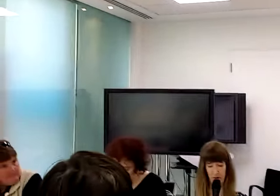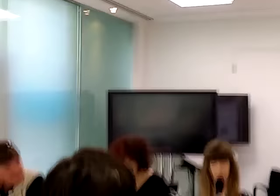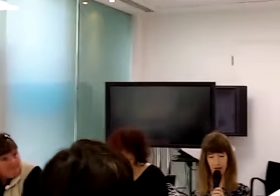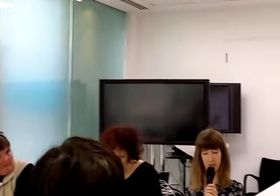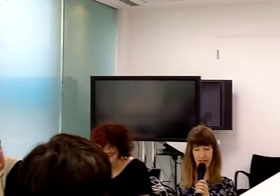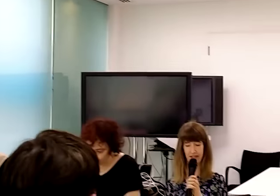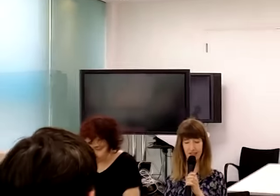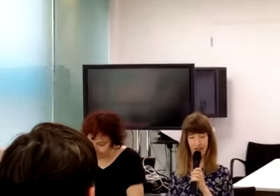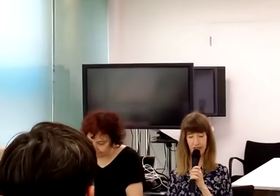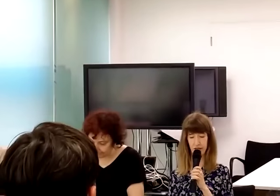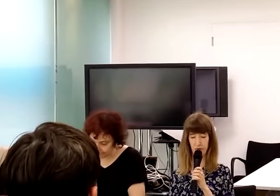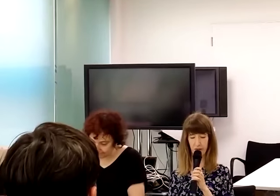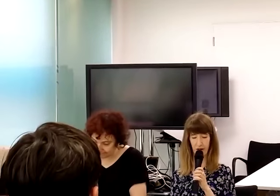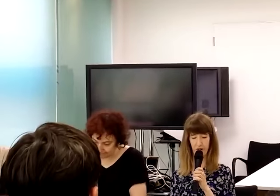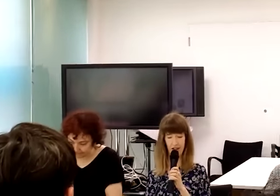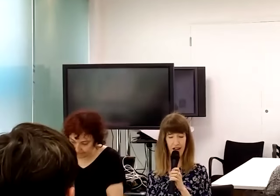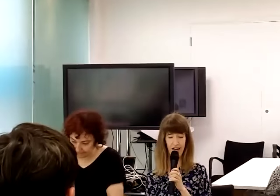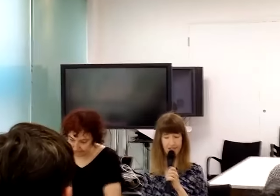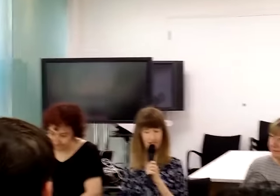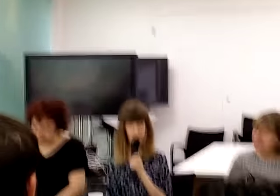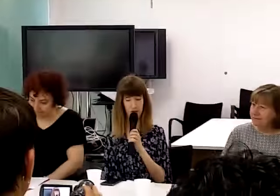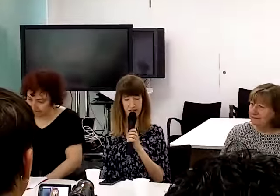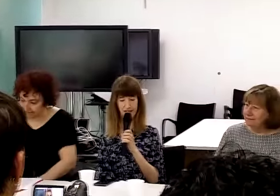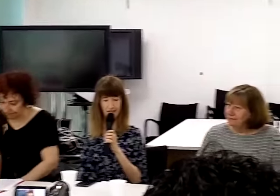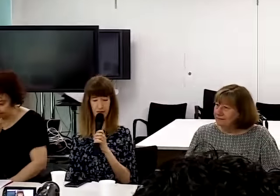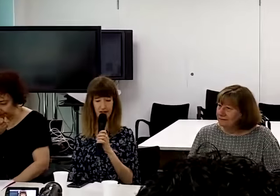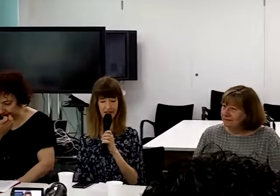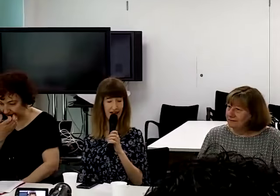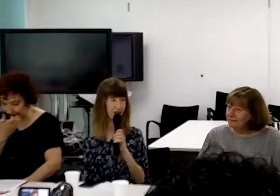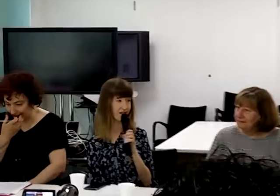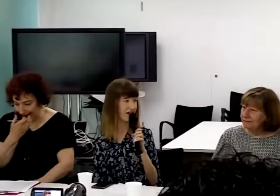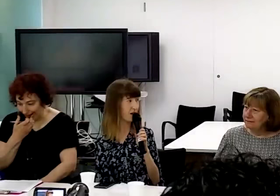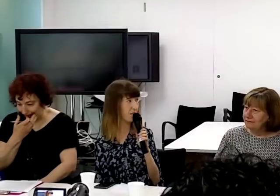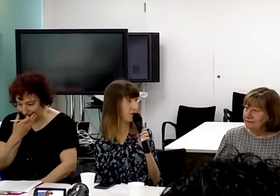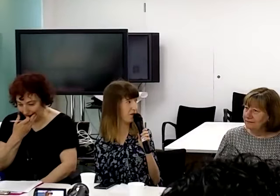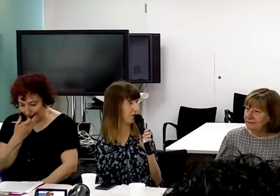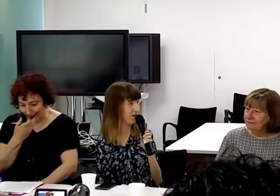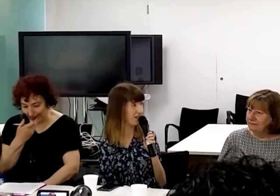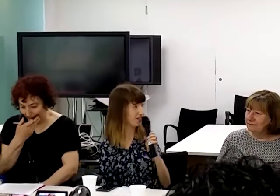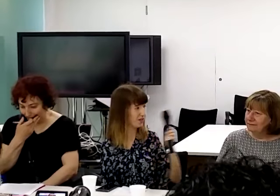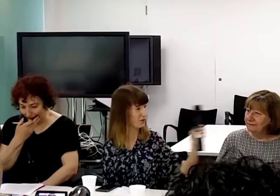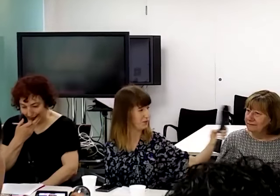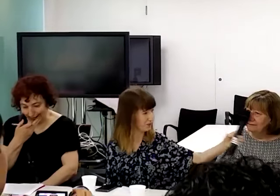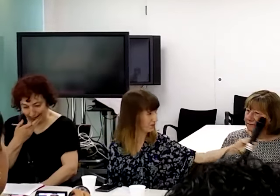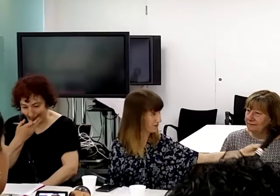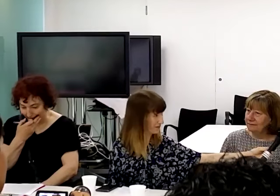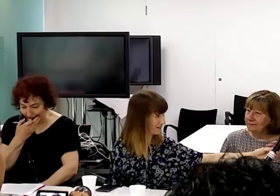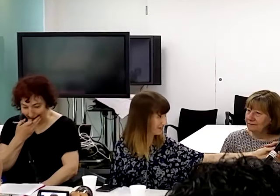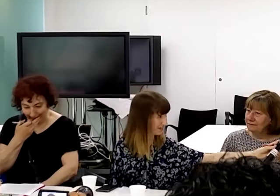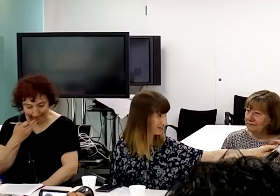Thanks, Helen. So our first speaker tonight is Sean McGovern. He's a TUC Disability Councillor and a member of Unite.